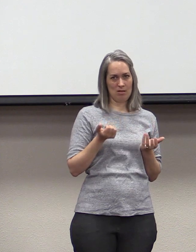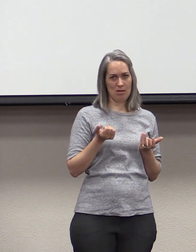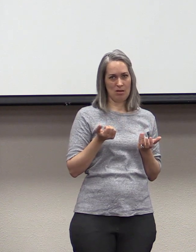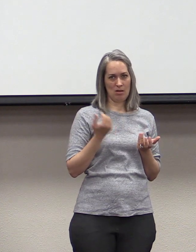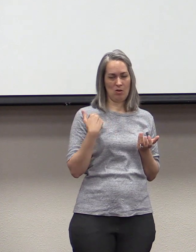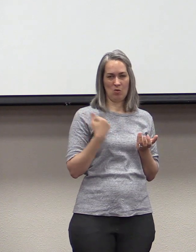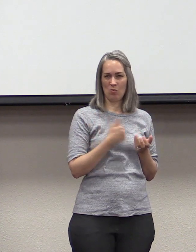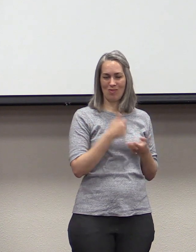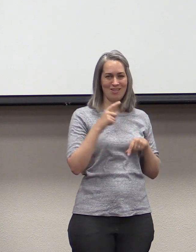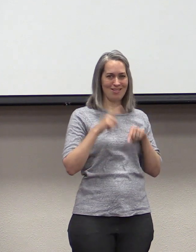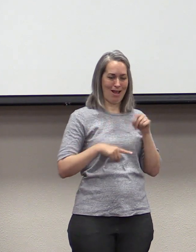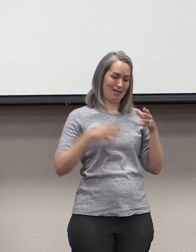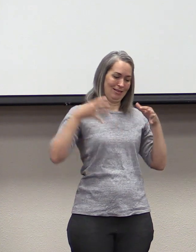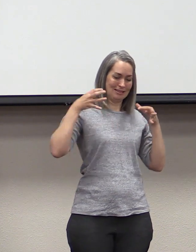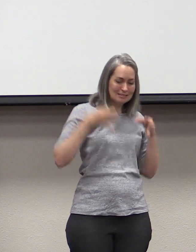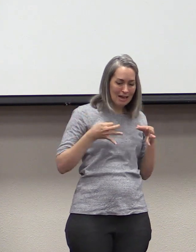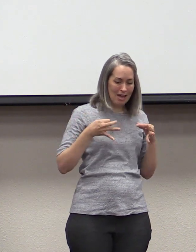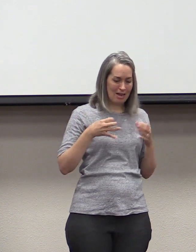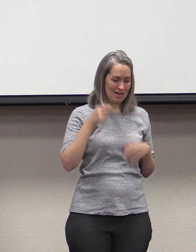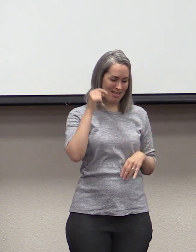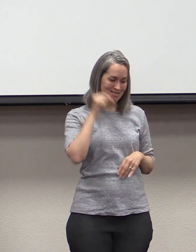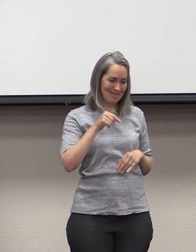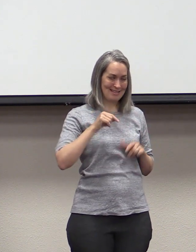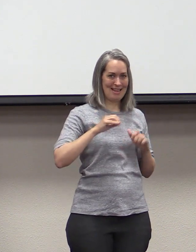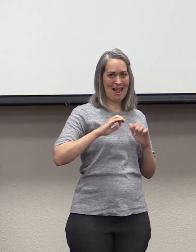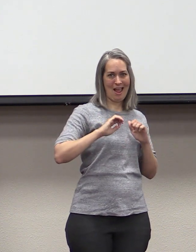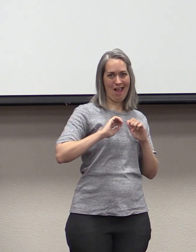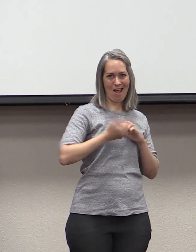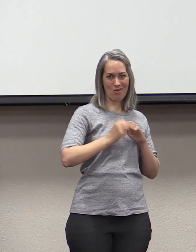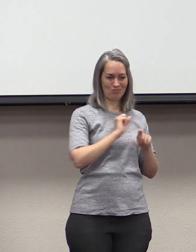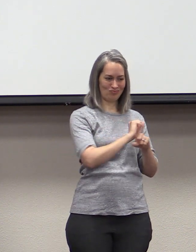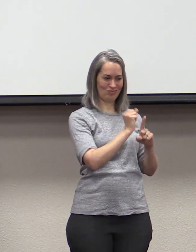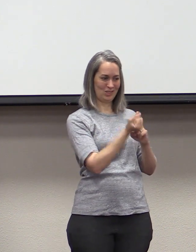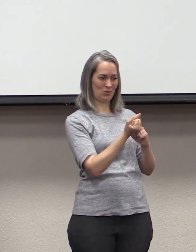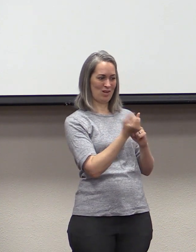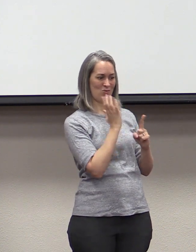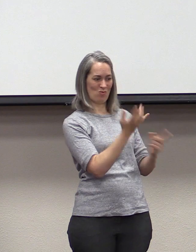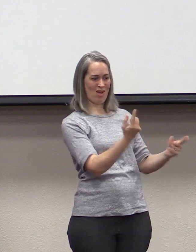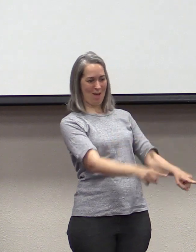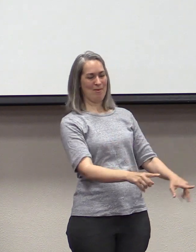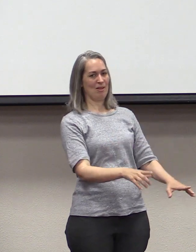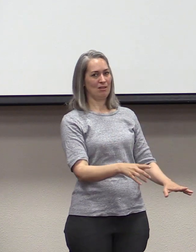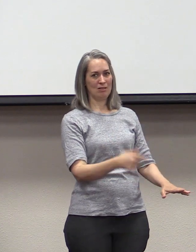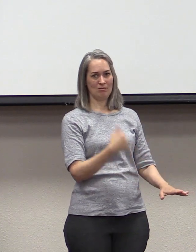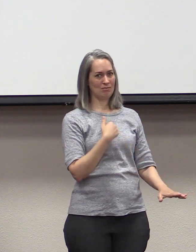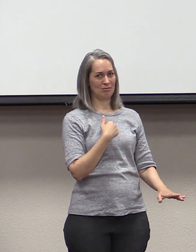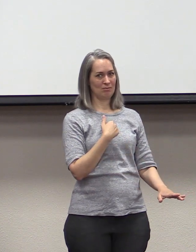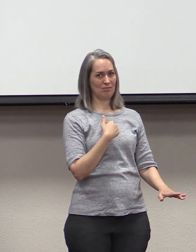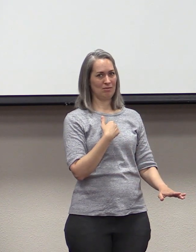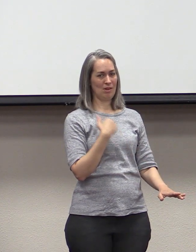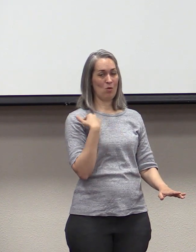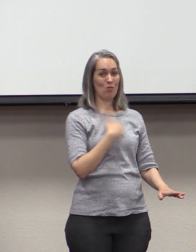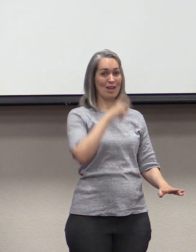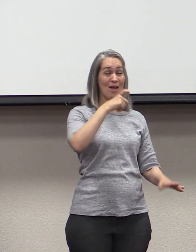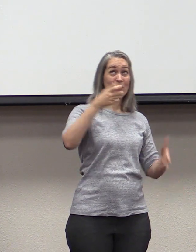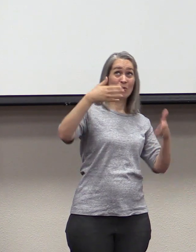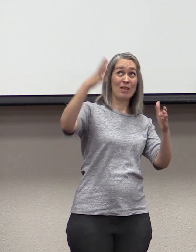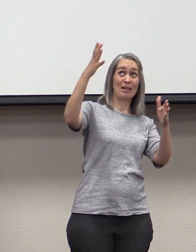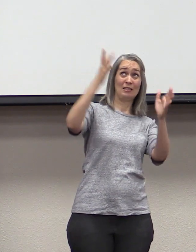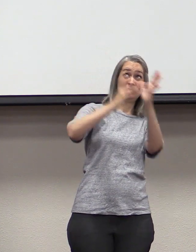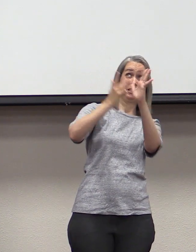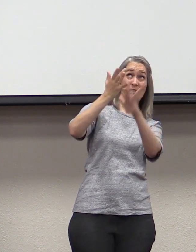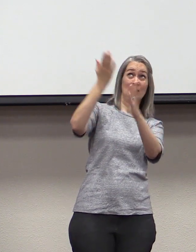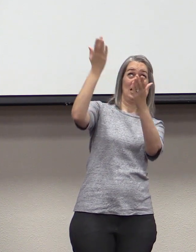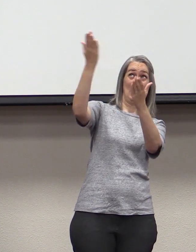We don't get to decide this is how the situation is going to be, because we have to let Jesus